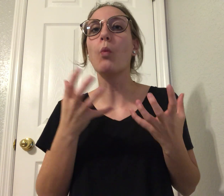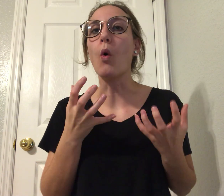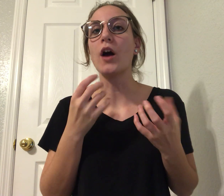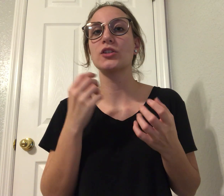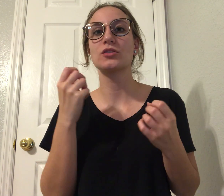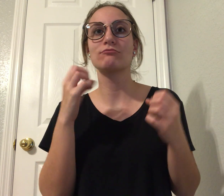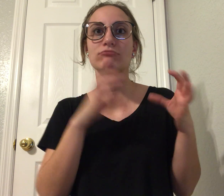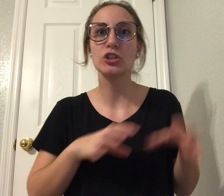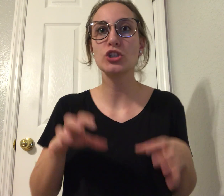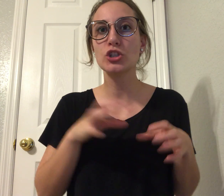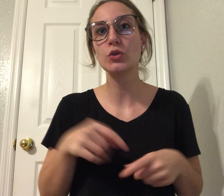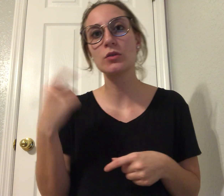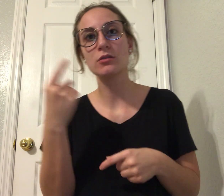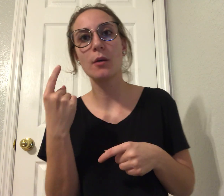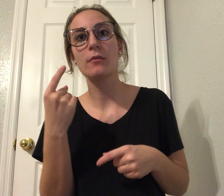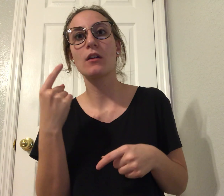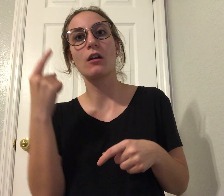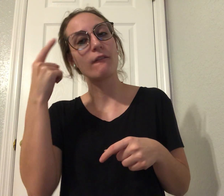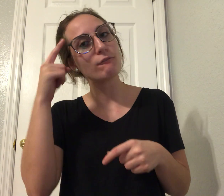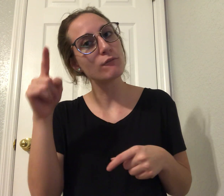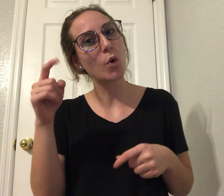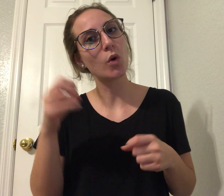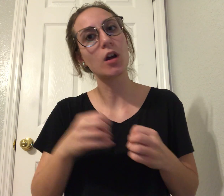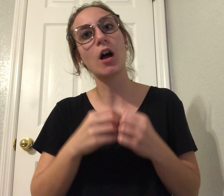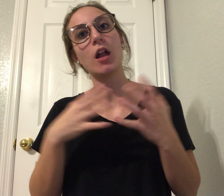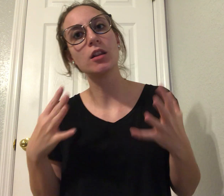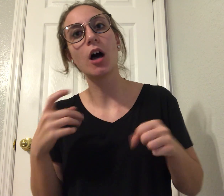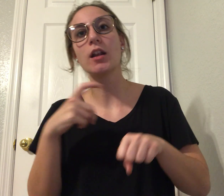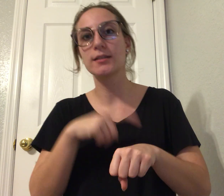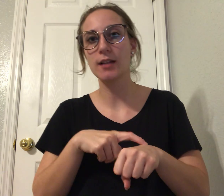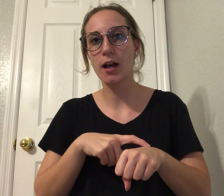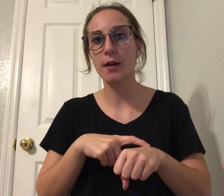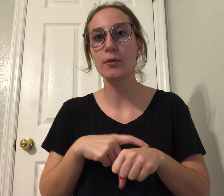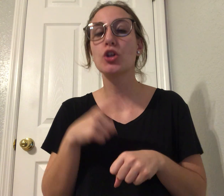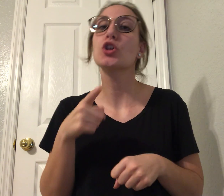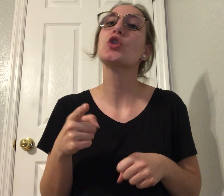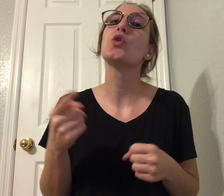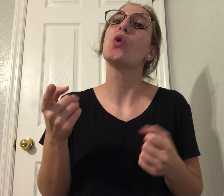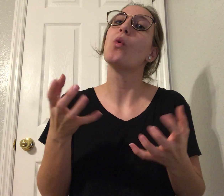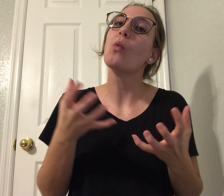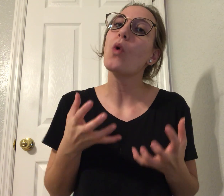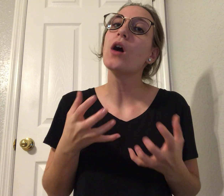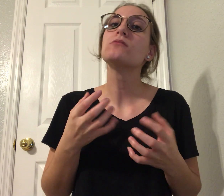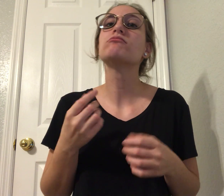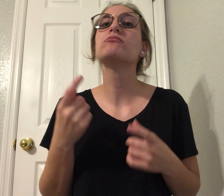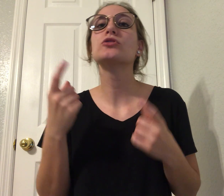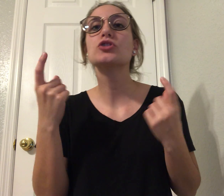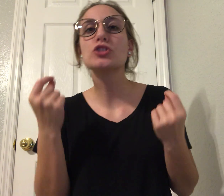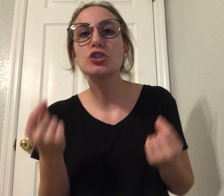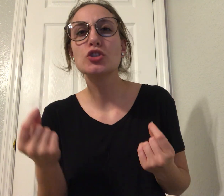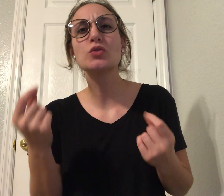time. No, you want to do a little bit of many things frequently, and that includes